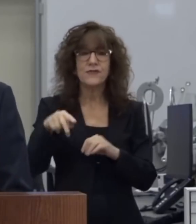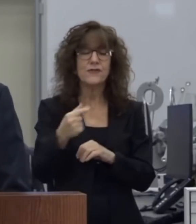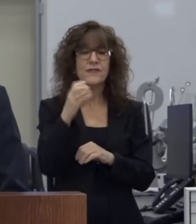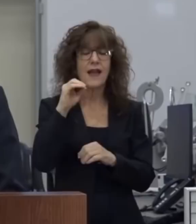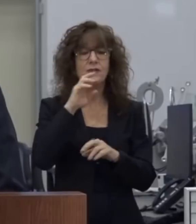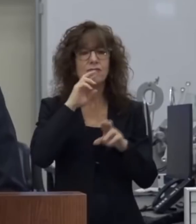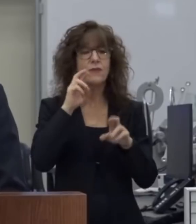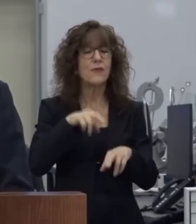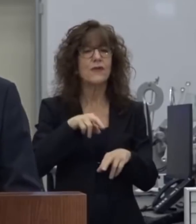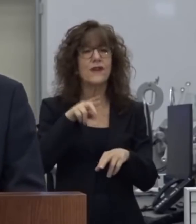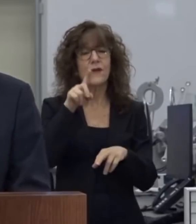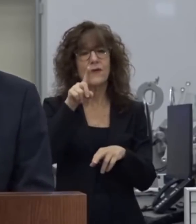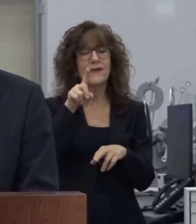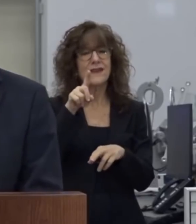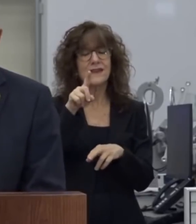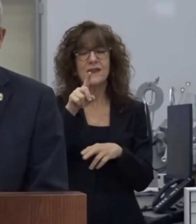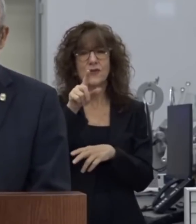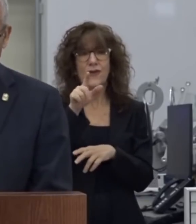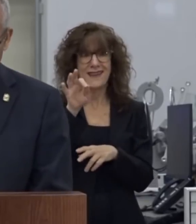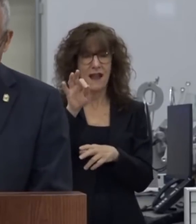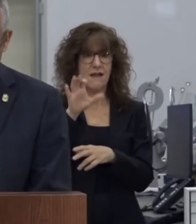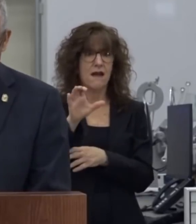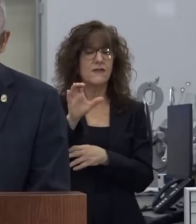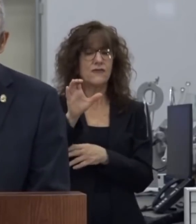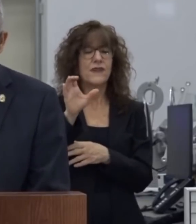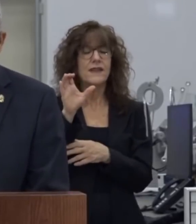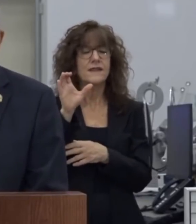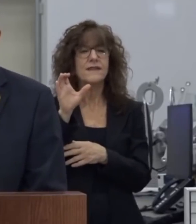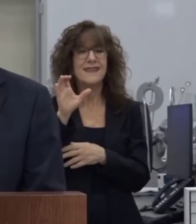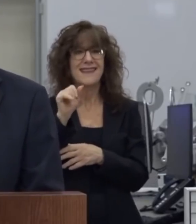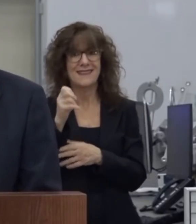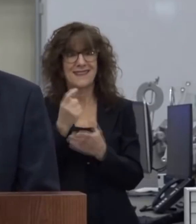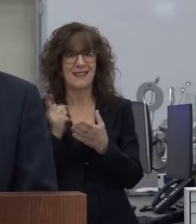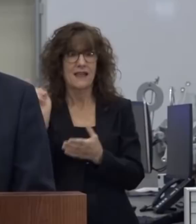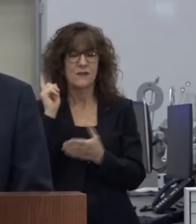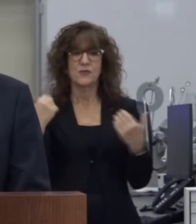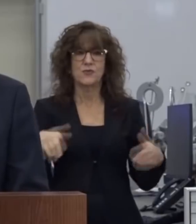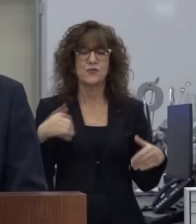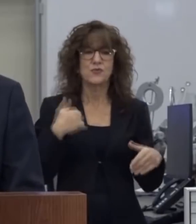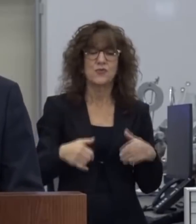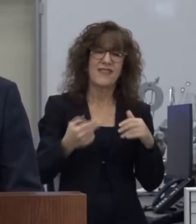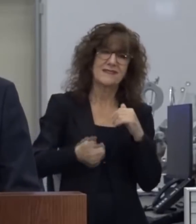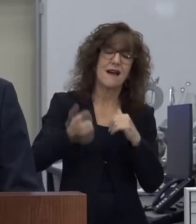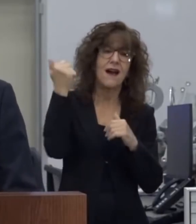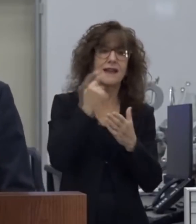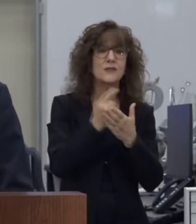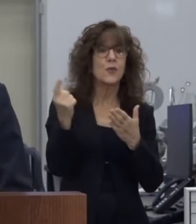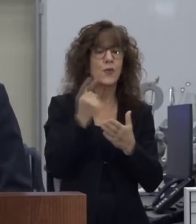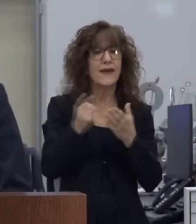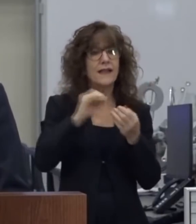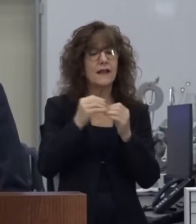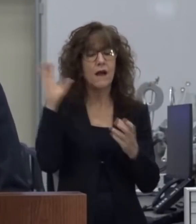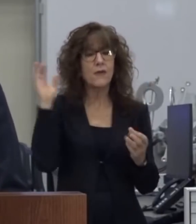recorded more than 2,900 new COVID-19 cases last week. That's the highest weekly total in the county since